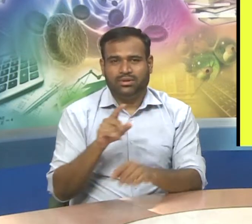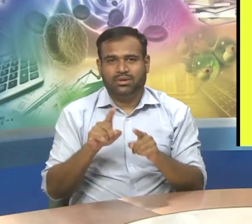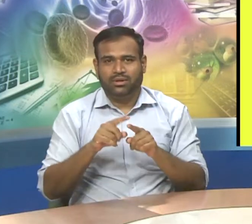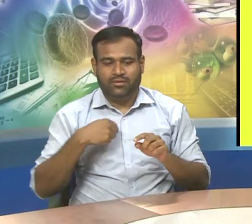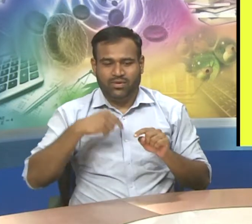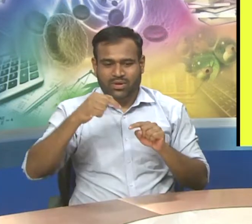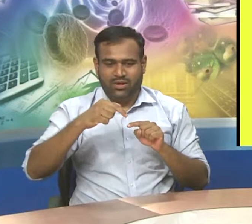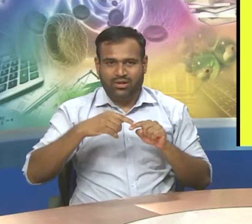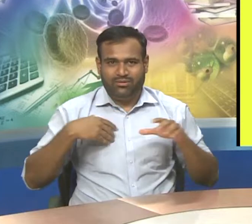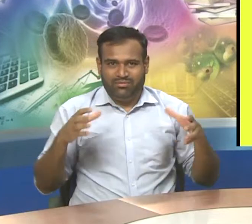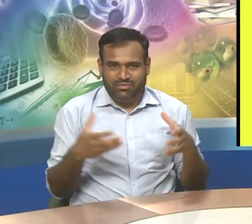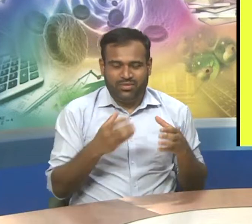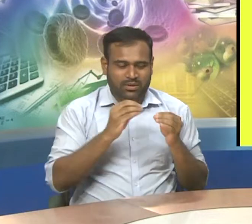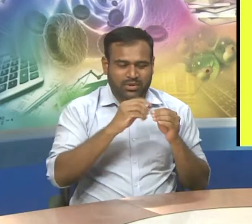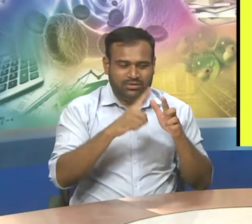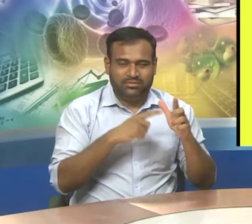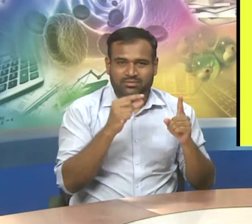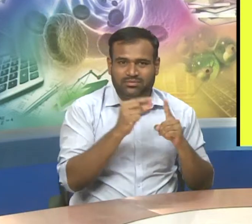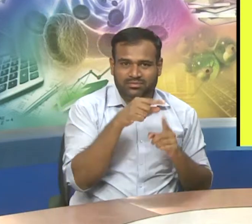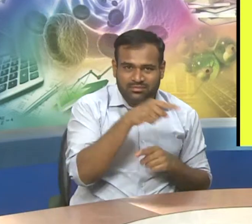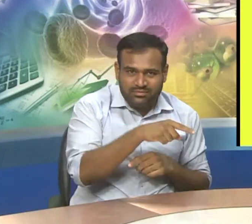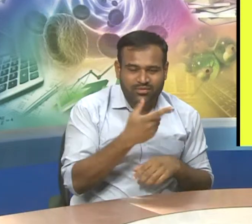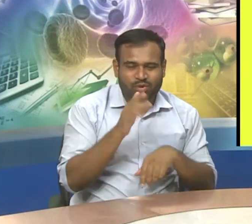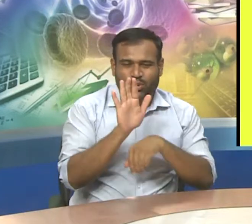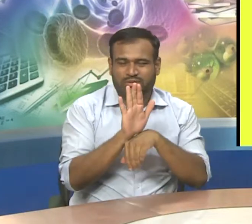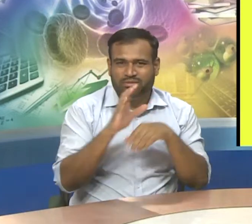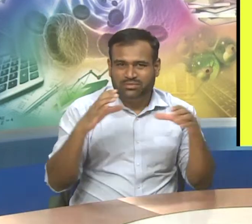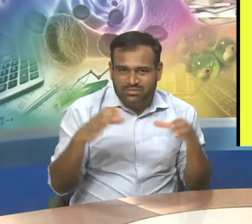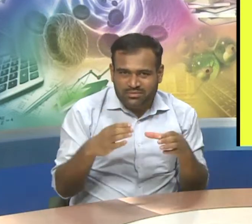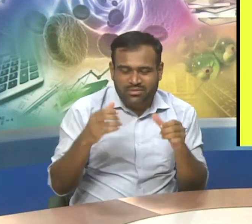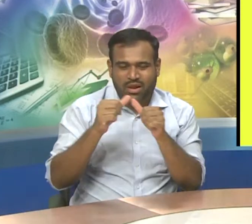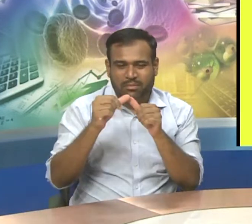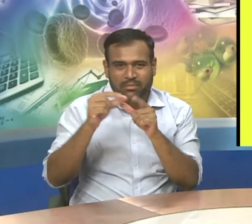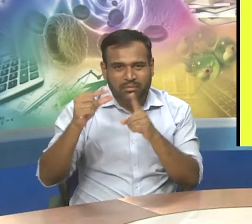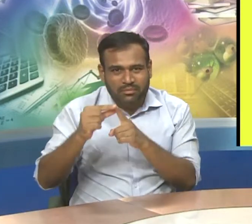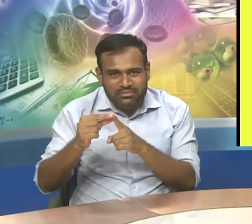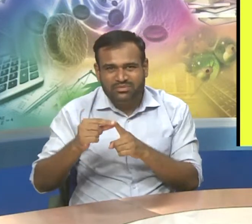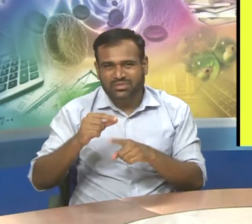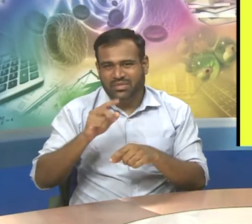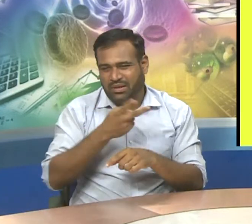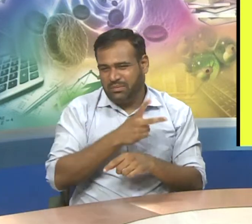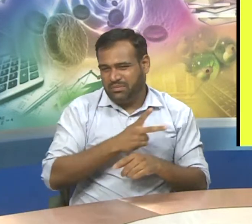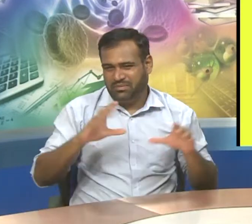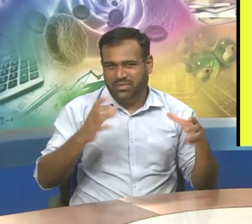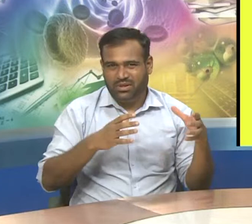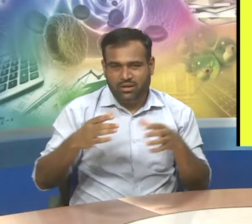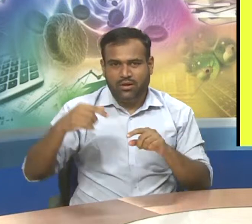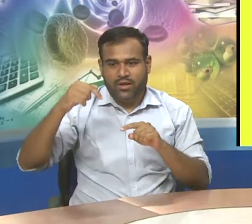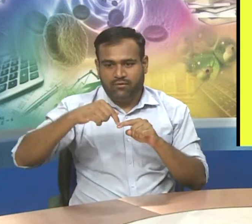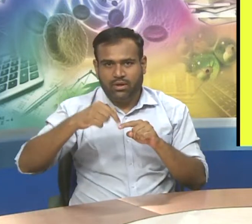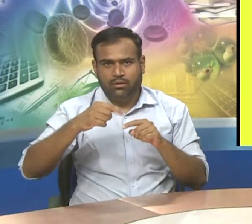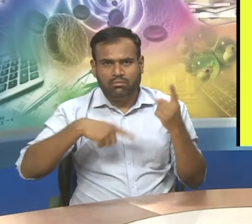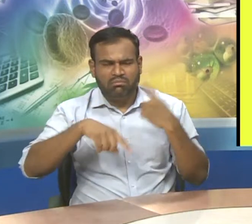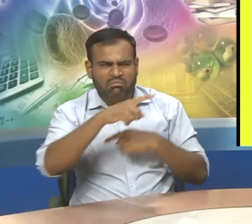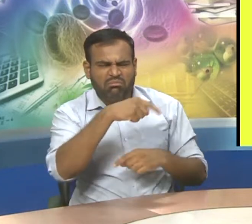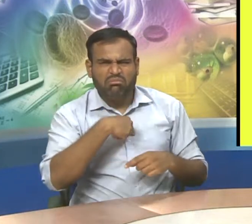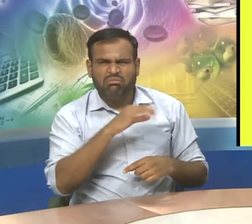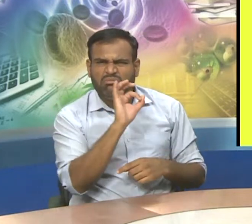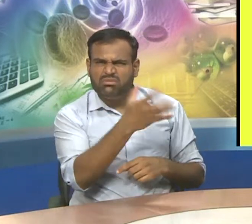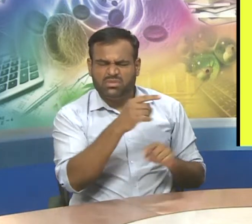Now this word is defections. It means voluntarily giving up the membership